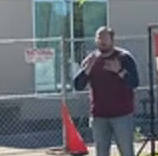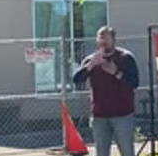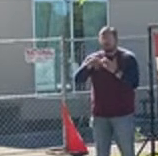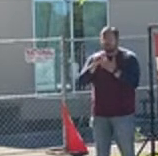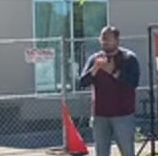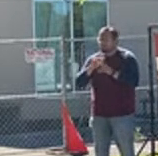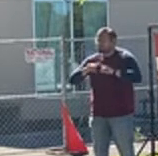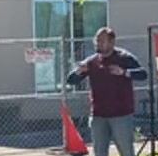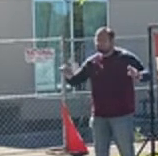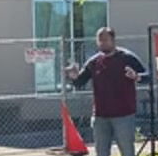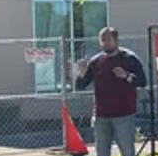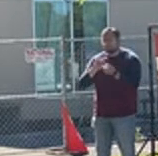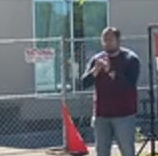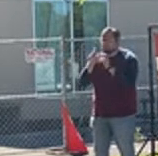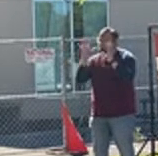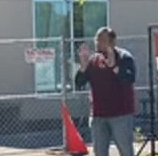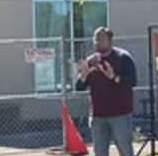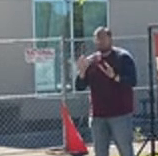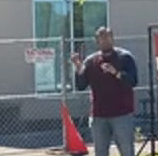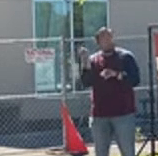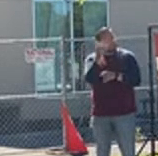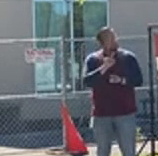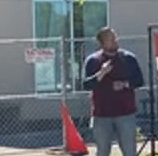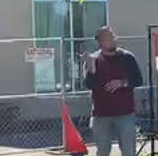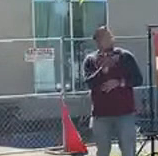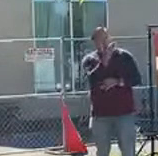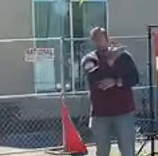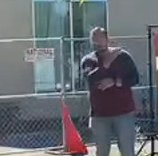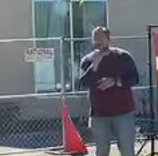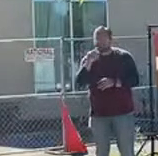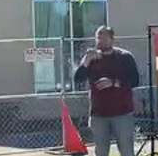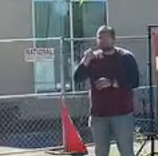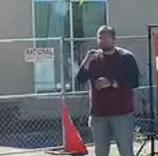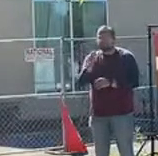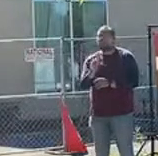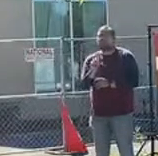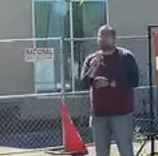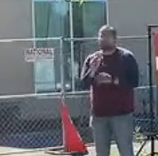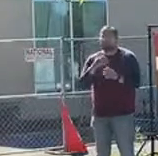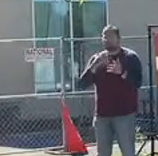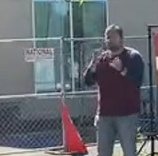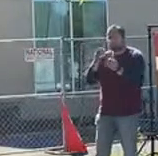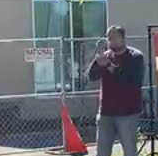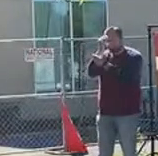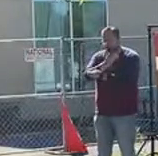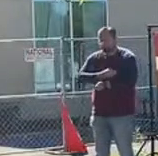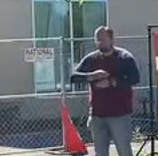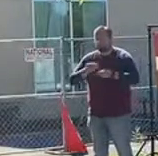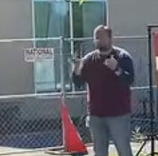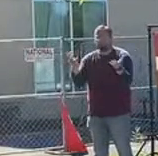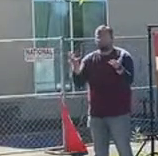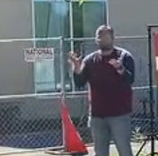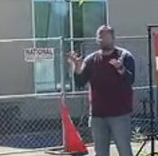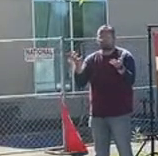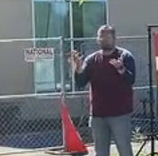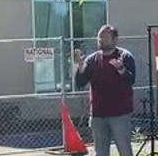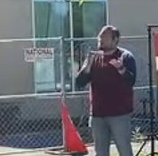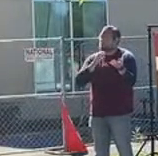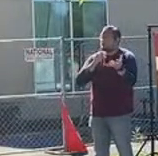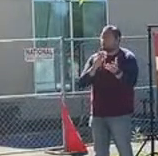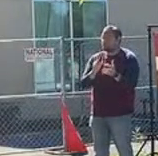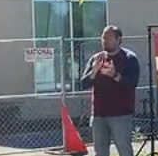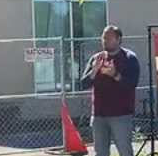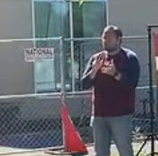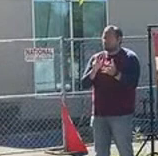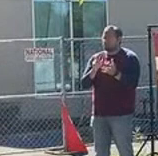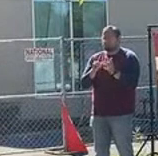wonderful new changes coming to Stevens Middle School. Now, I want to share a message with you that speaks to the importance of our